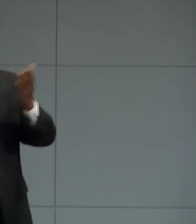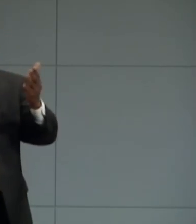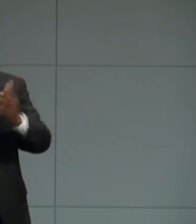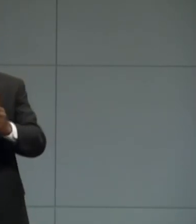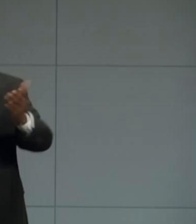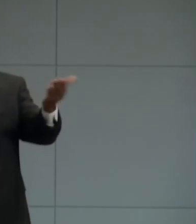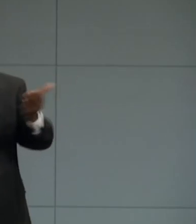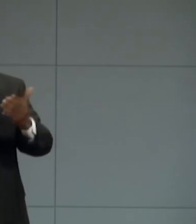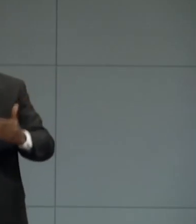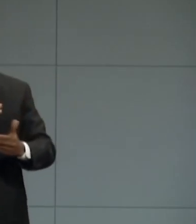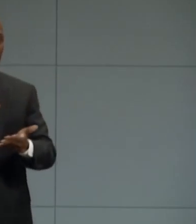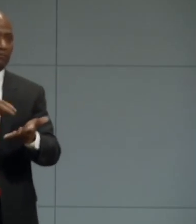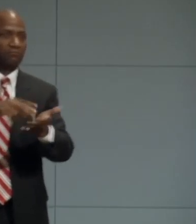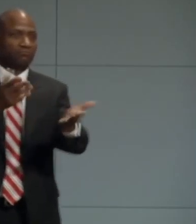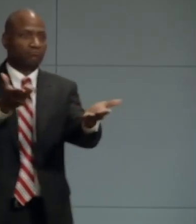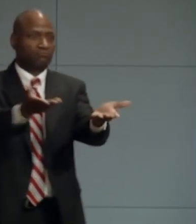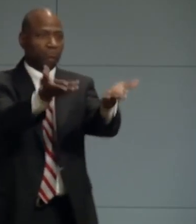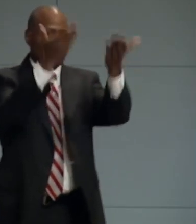event today.